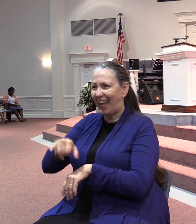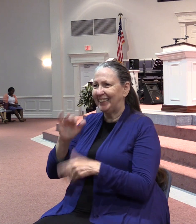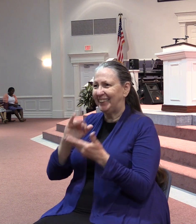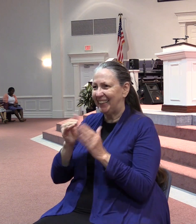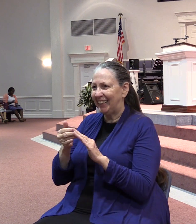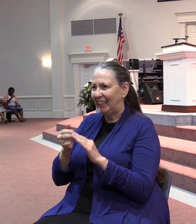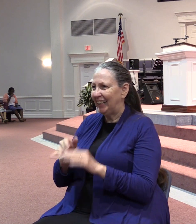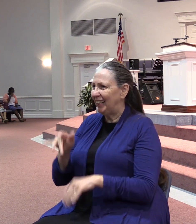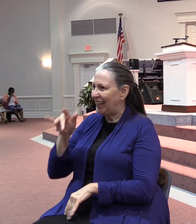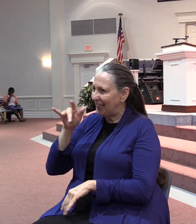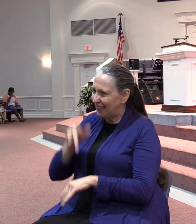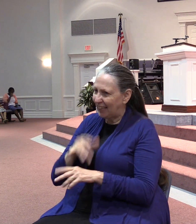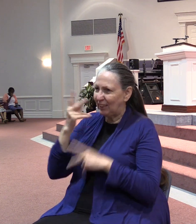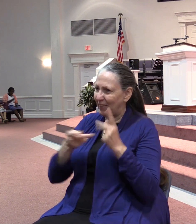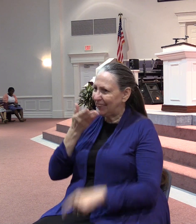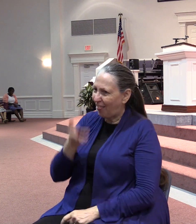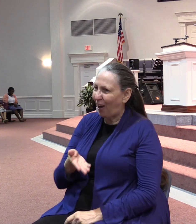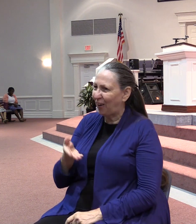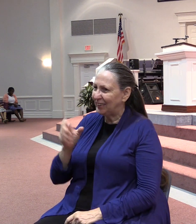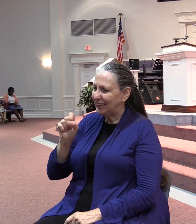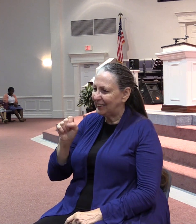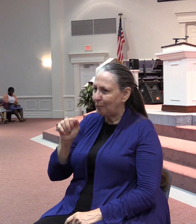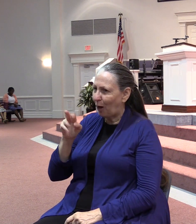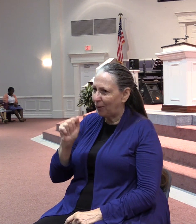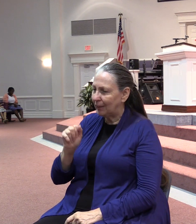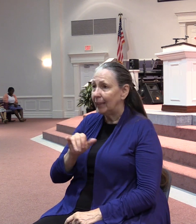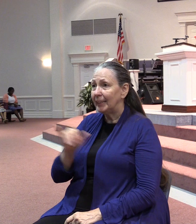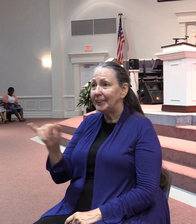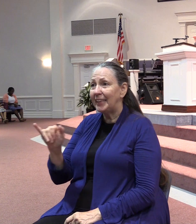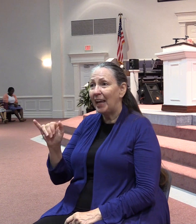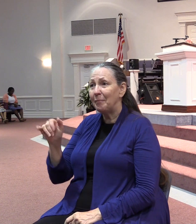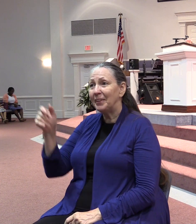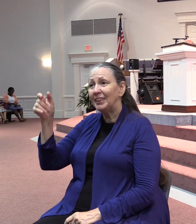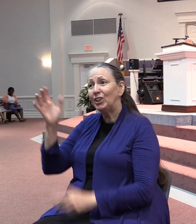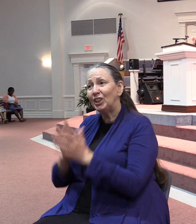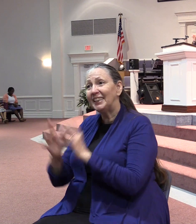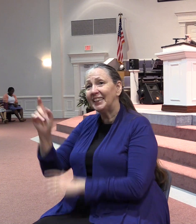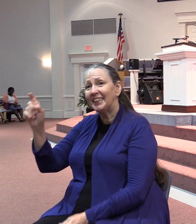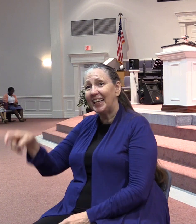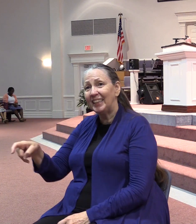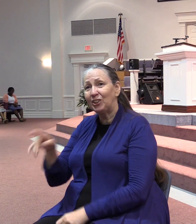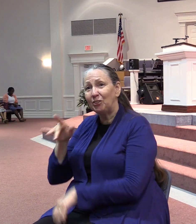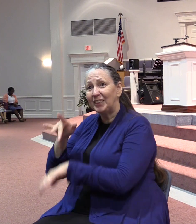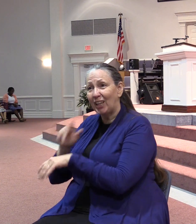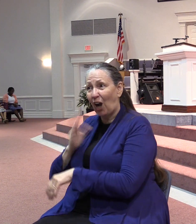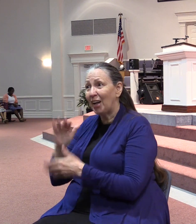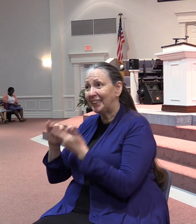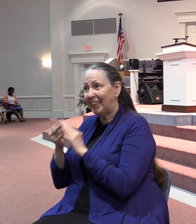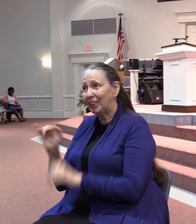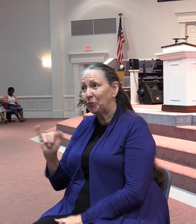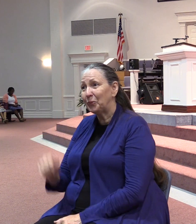to get to Samaria. Just like he has to get to our city.